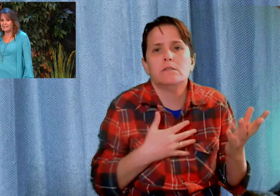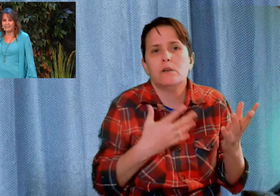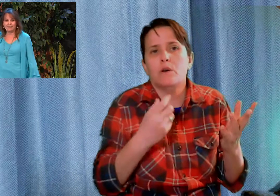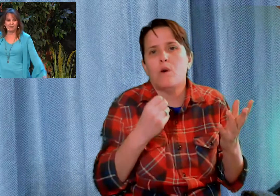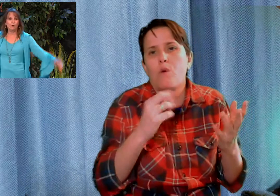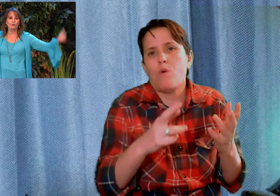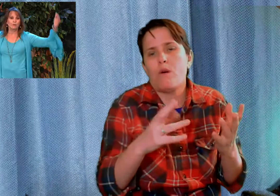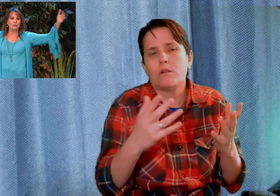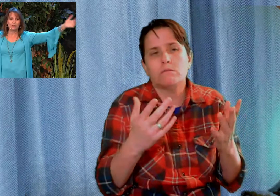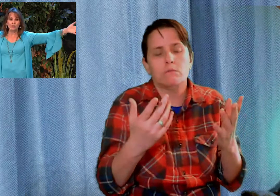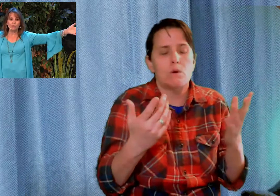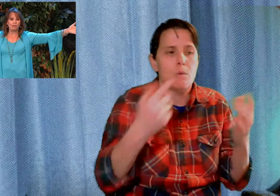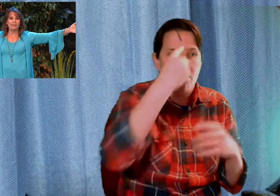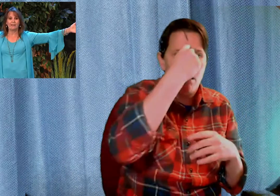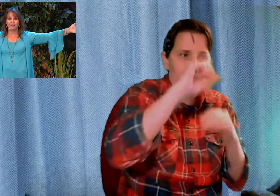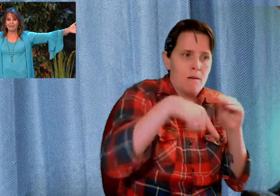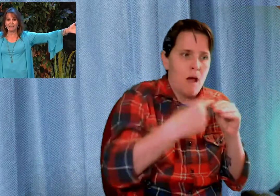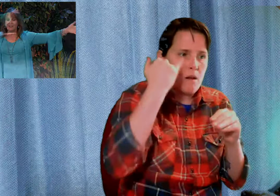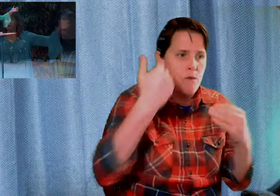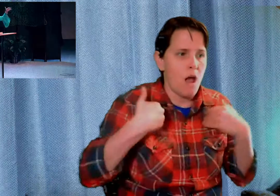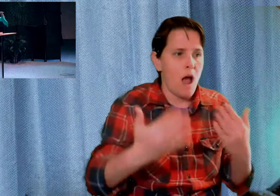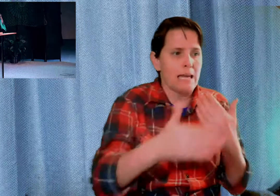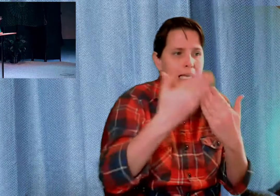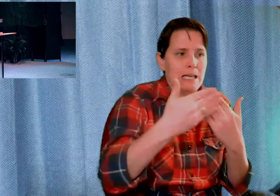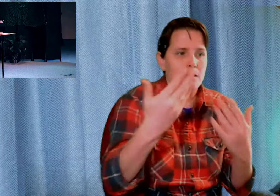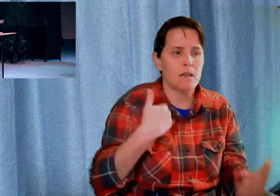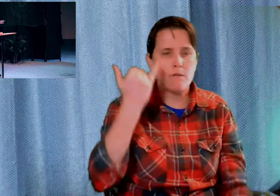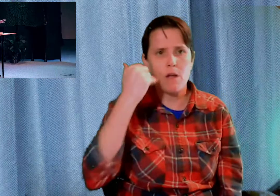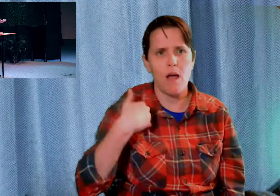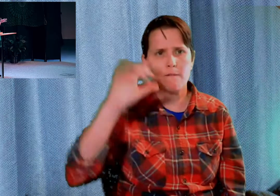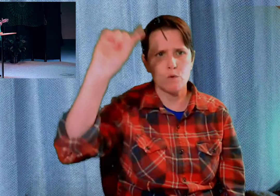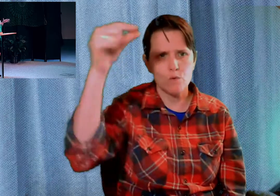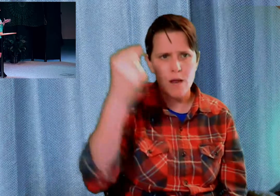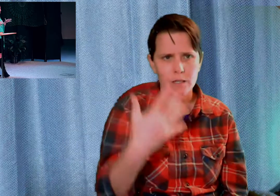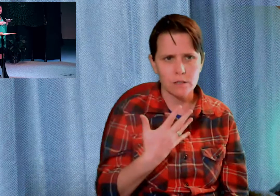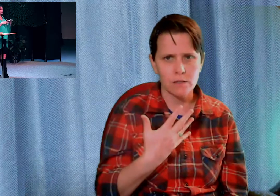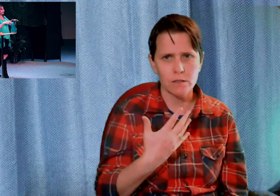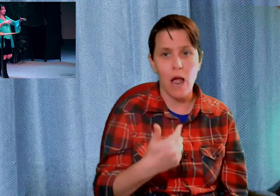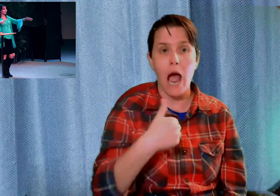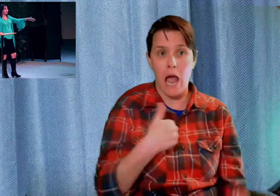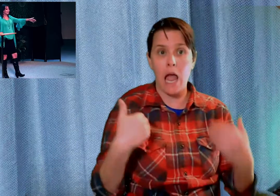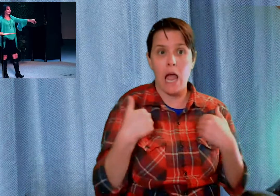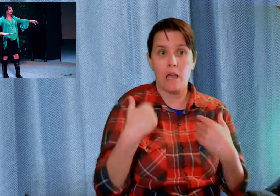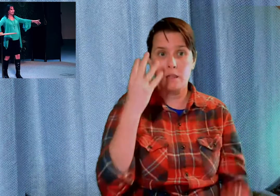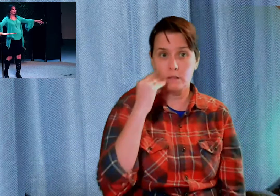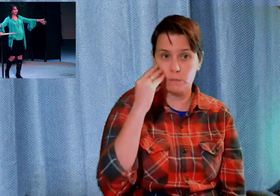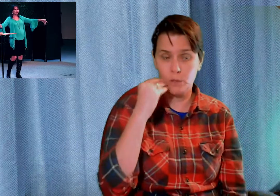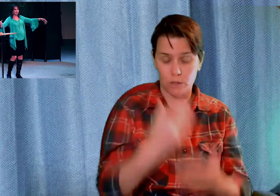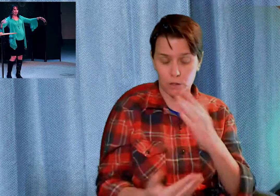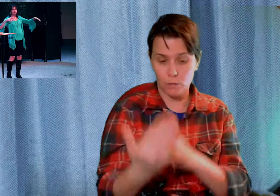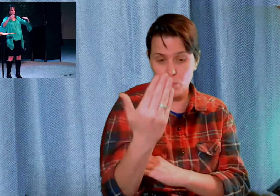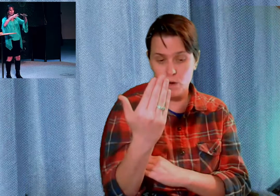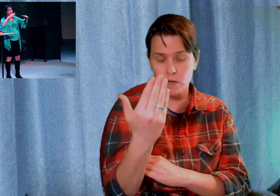had ease? What would we do if we had grace? We actually had the experience, or I did this morning in the sanctuary